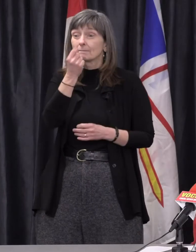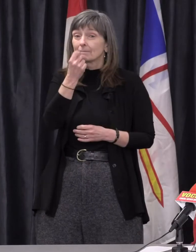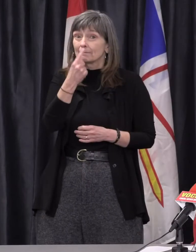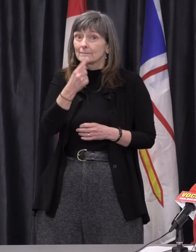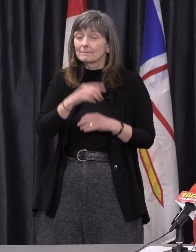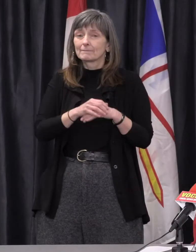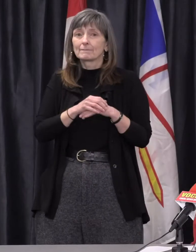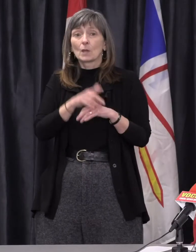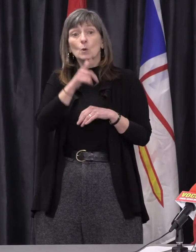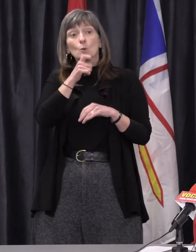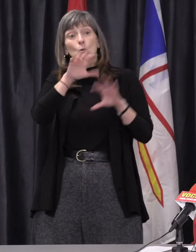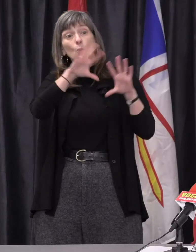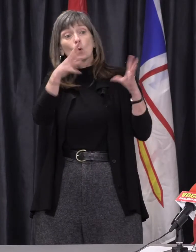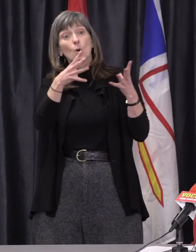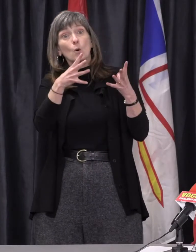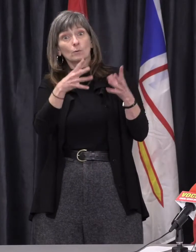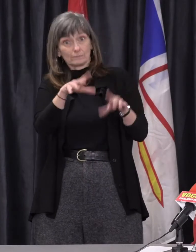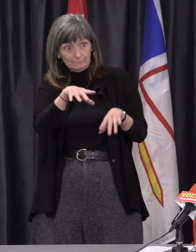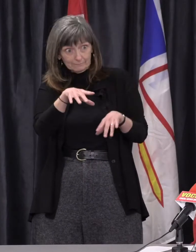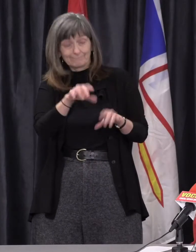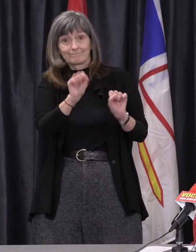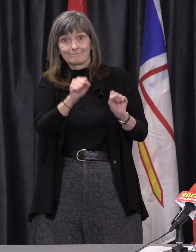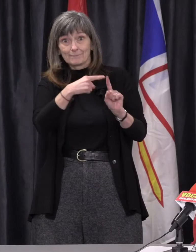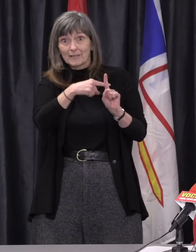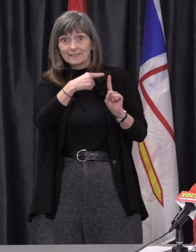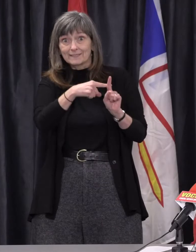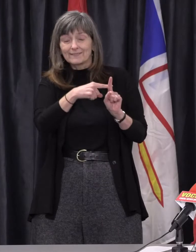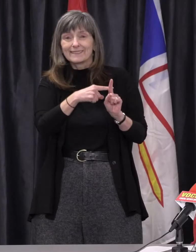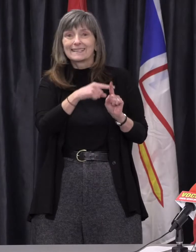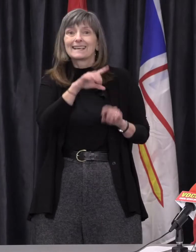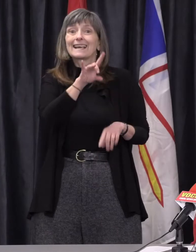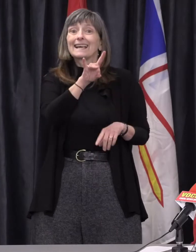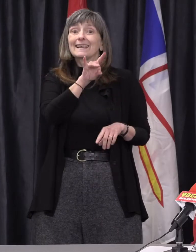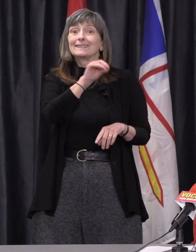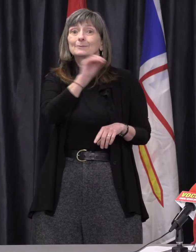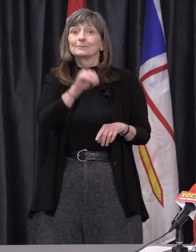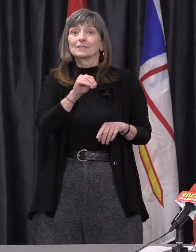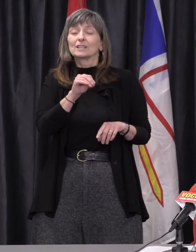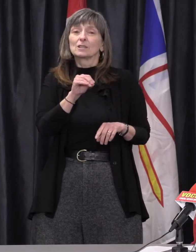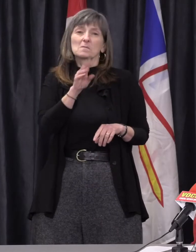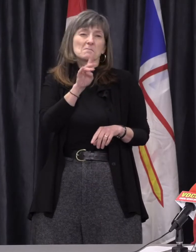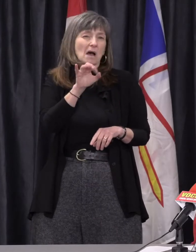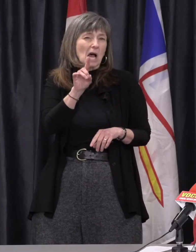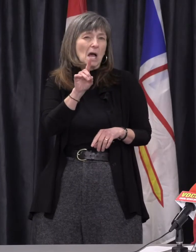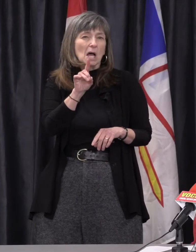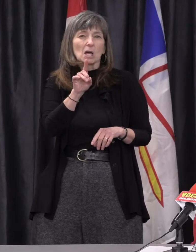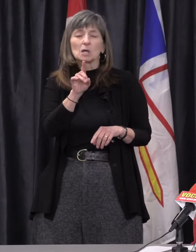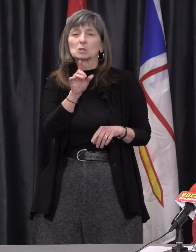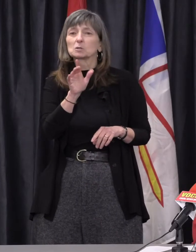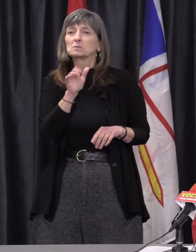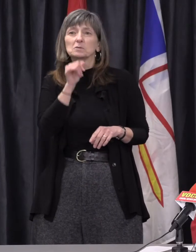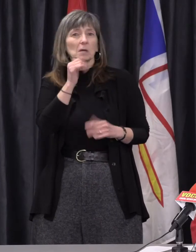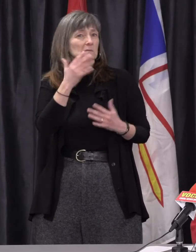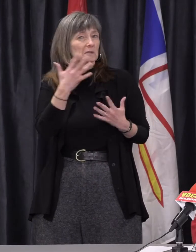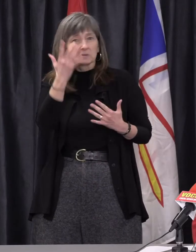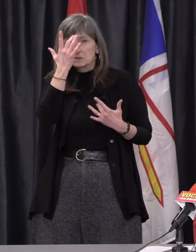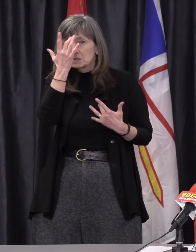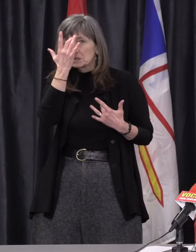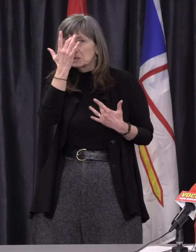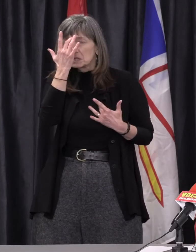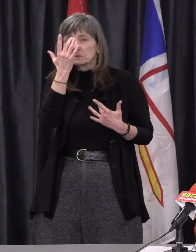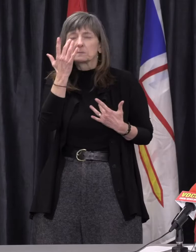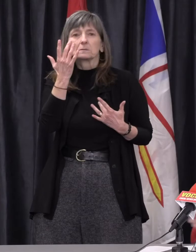have a mild to moderate illness and will recover quite well. Only about 5% become